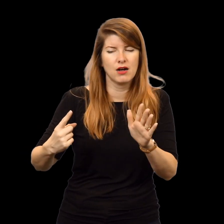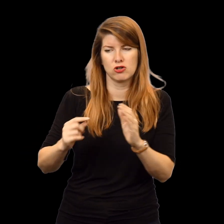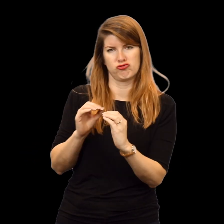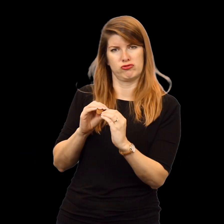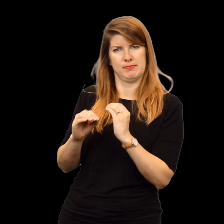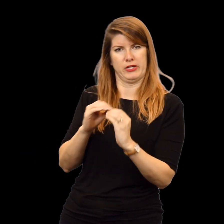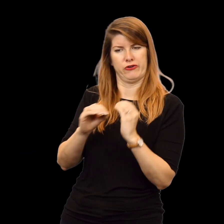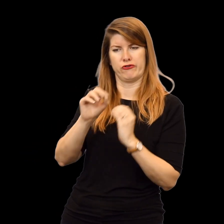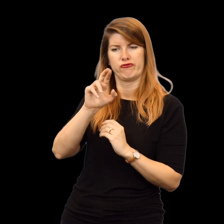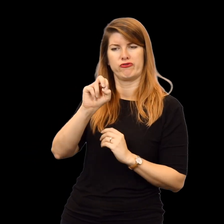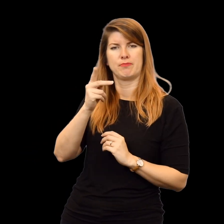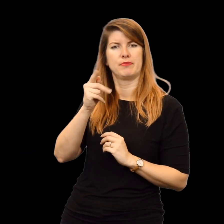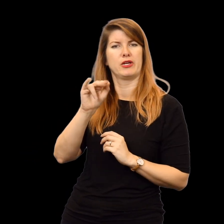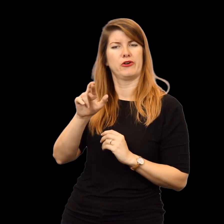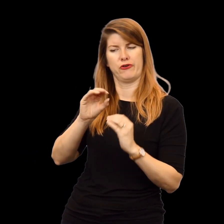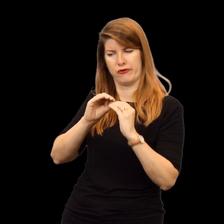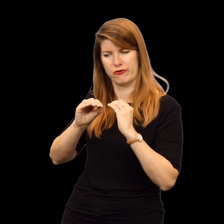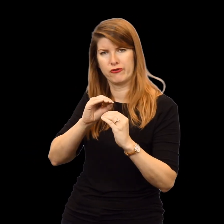issue is repair.